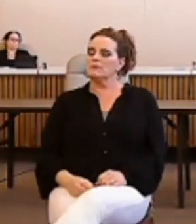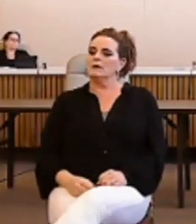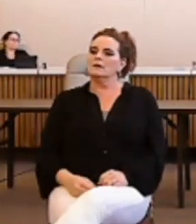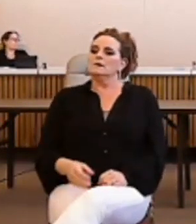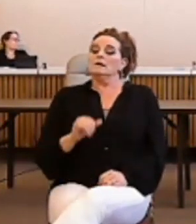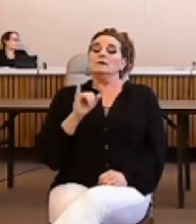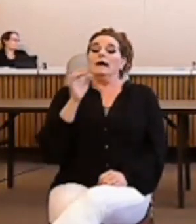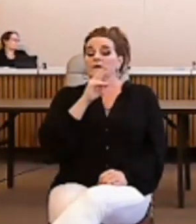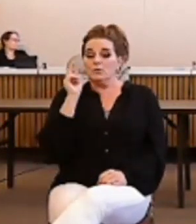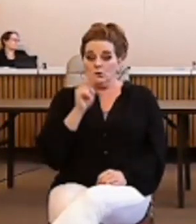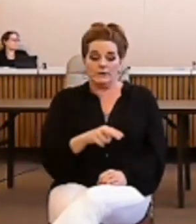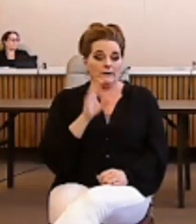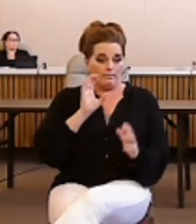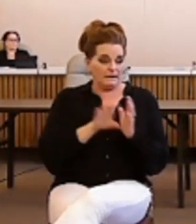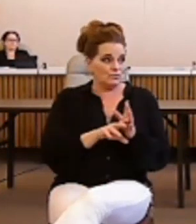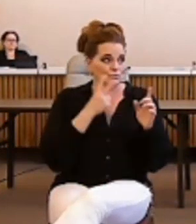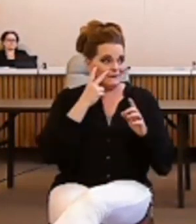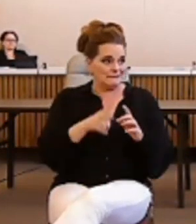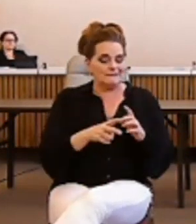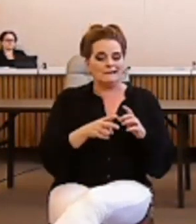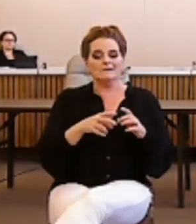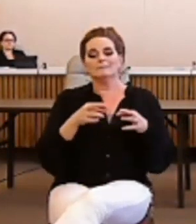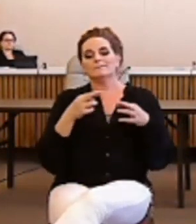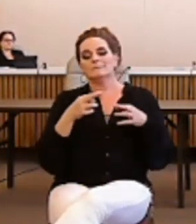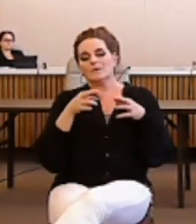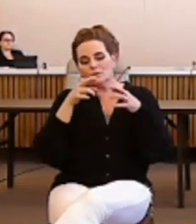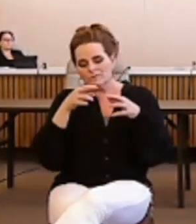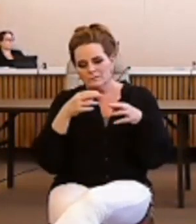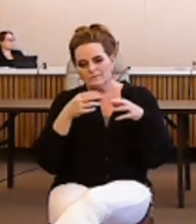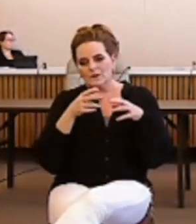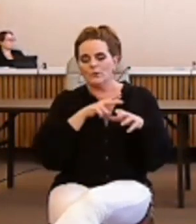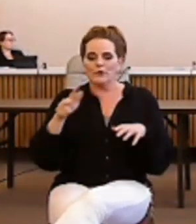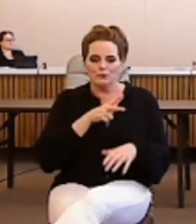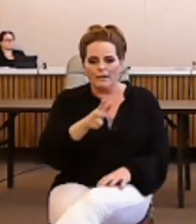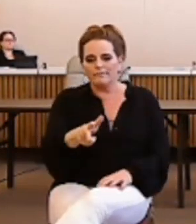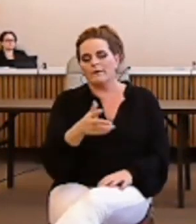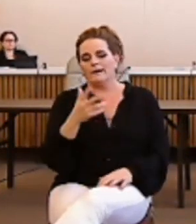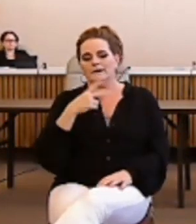look at the imagery, you can see the remnants of the driveway and where the house used to be. So.